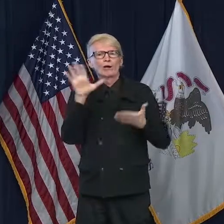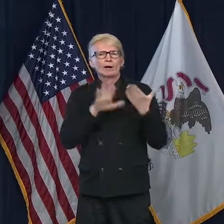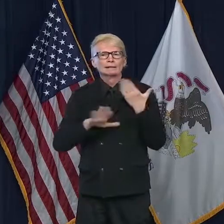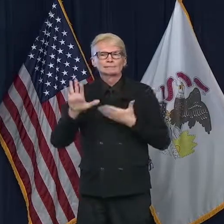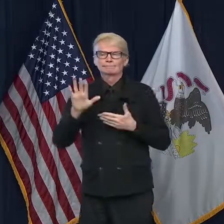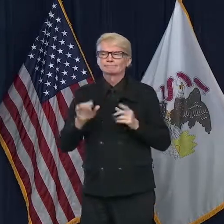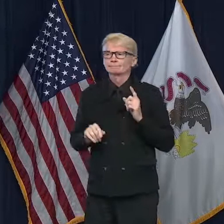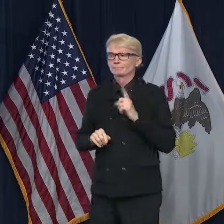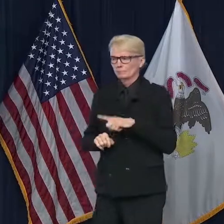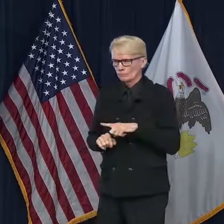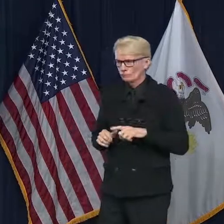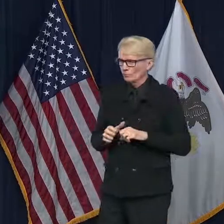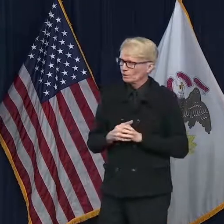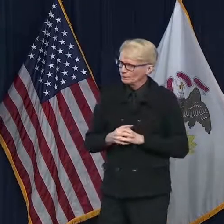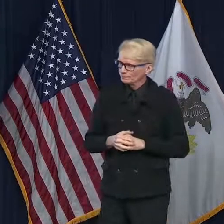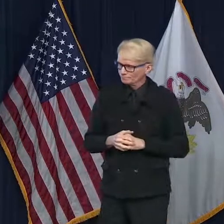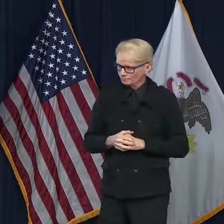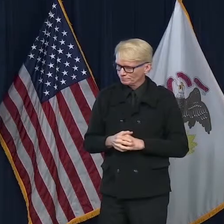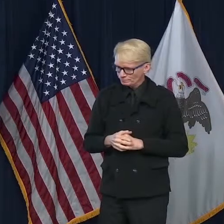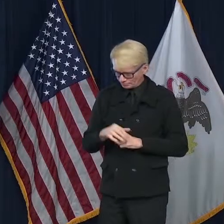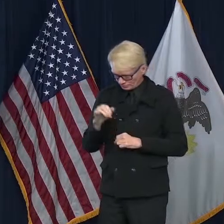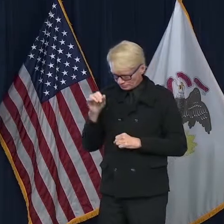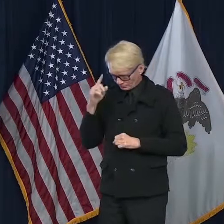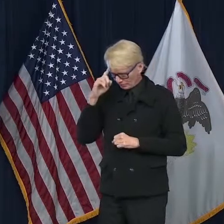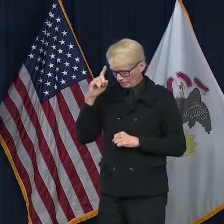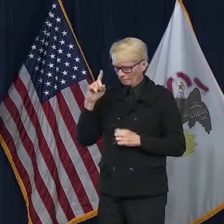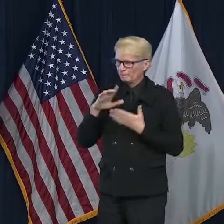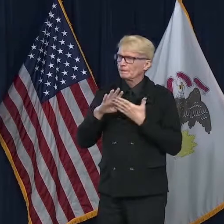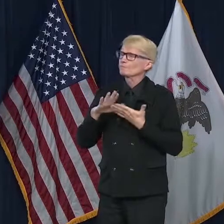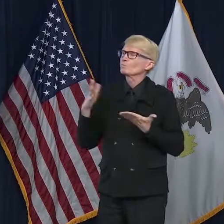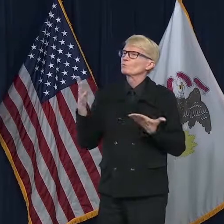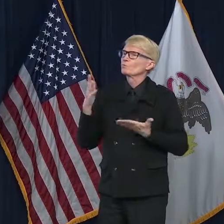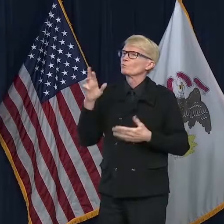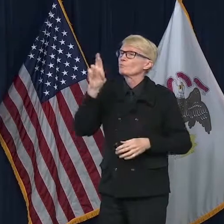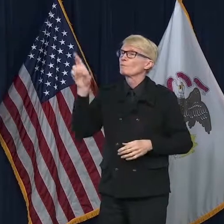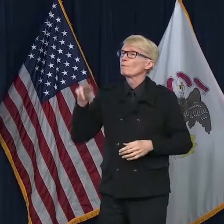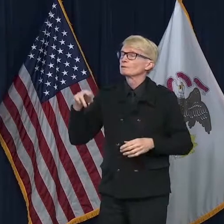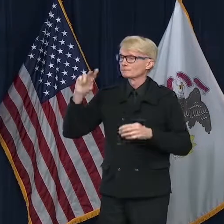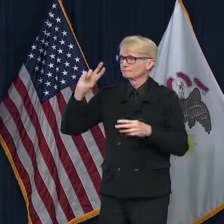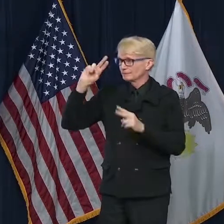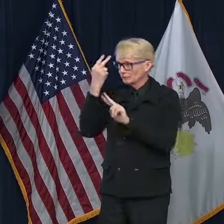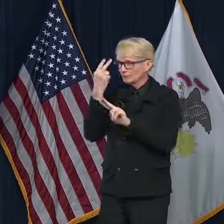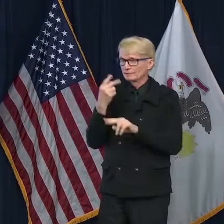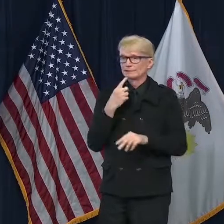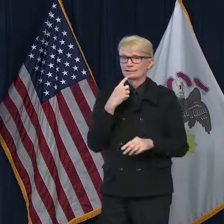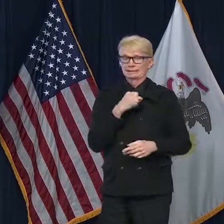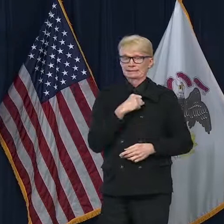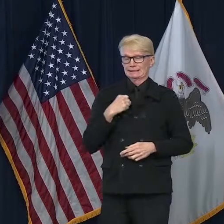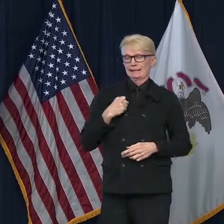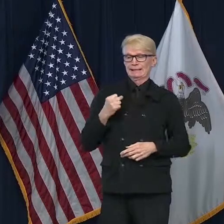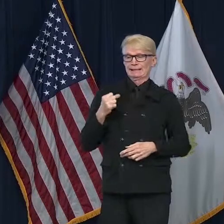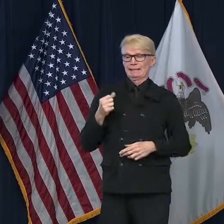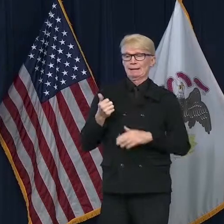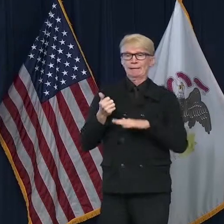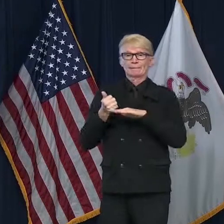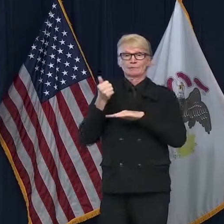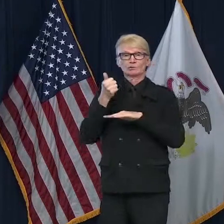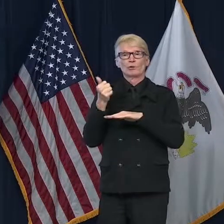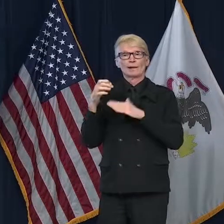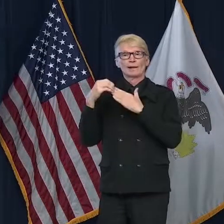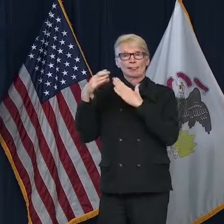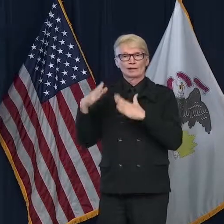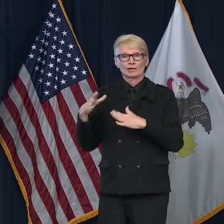Republicans misunderstand is that the Senate Majority Leader, former Senate Majority